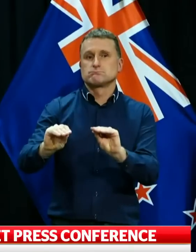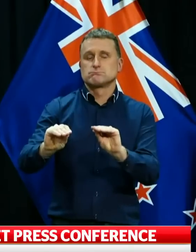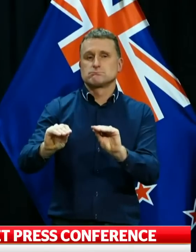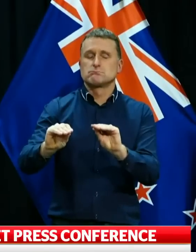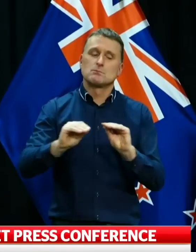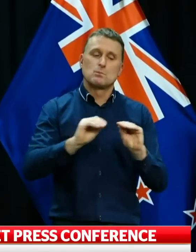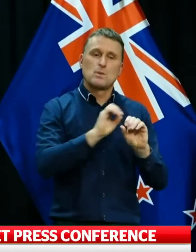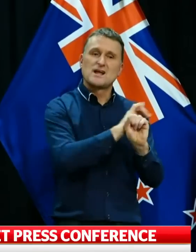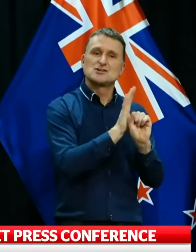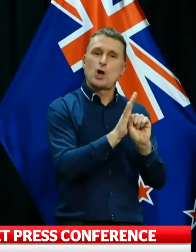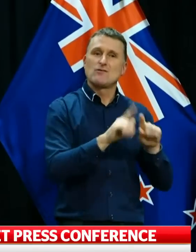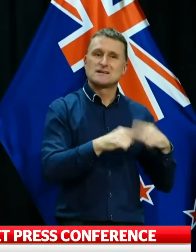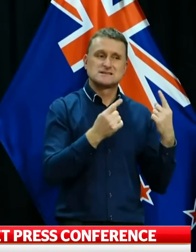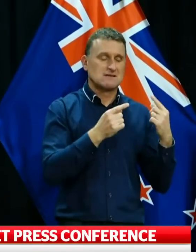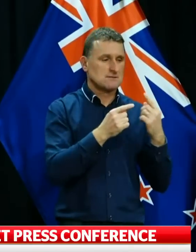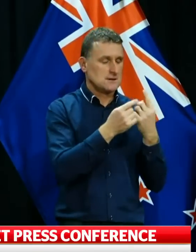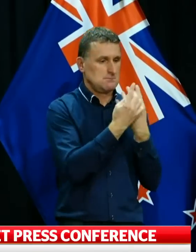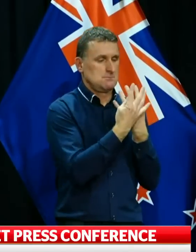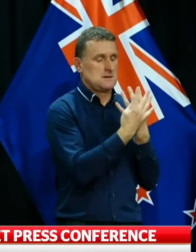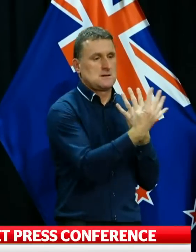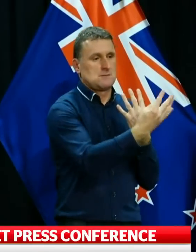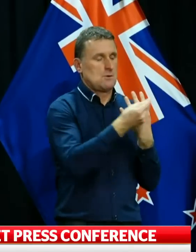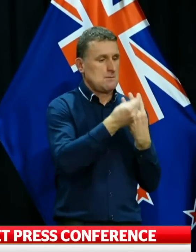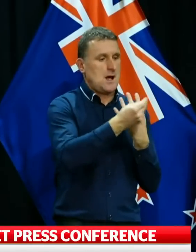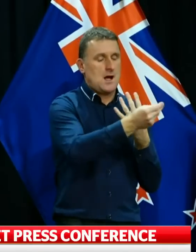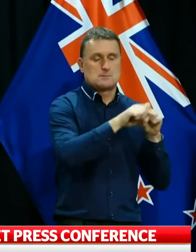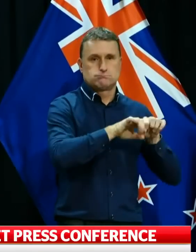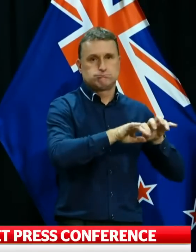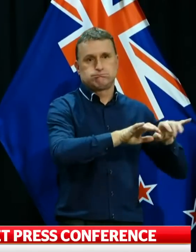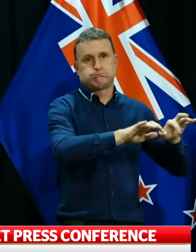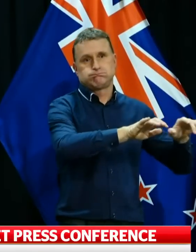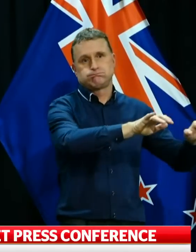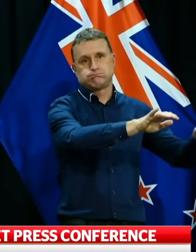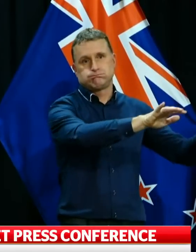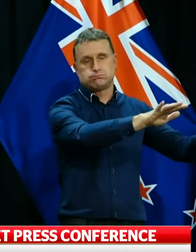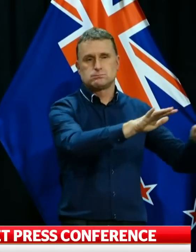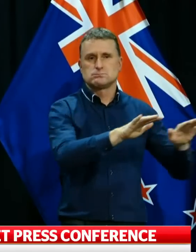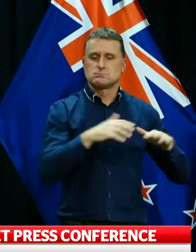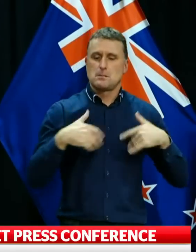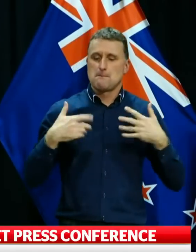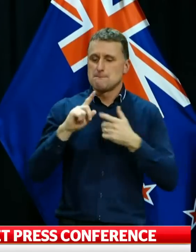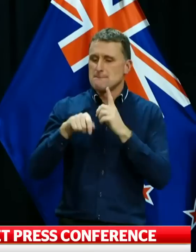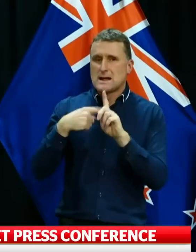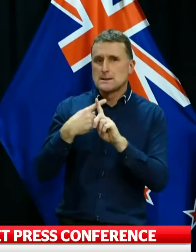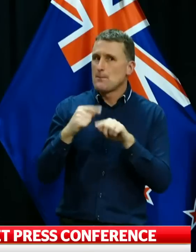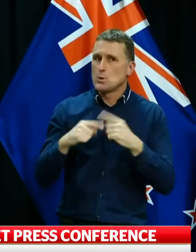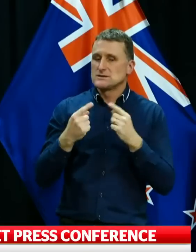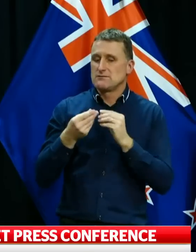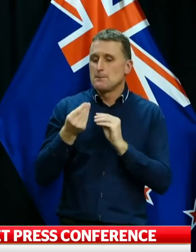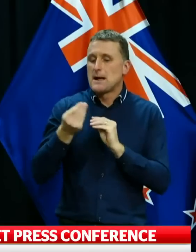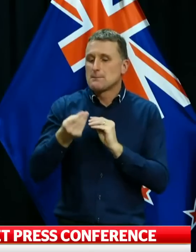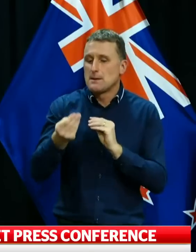COVID clearly was a totally novel pathogen. We have some experience with monkeypox.